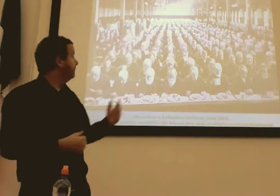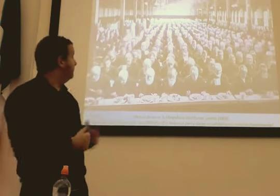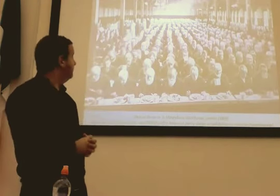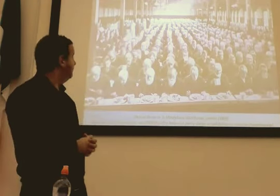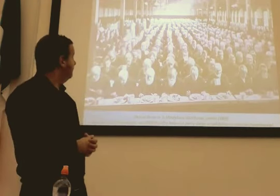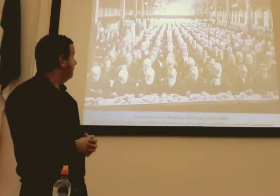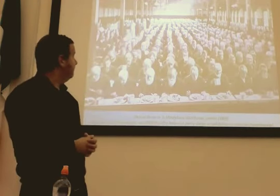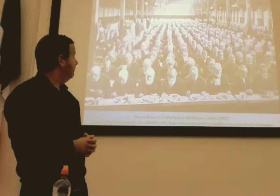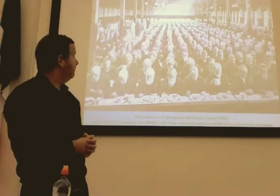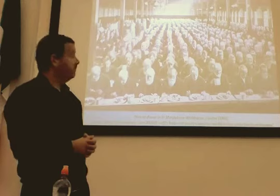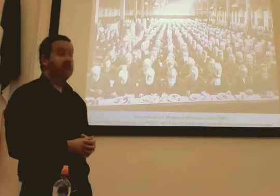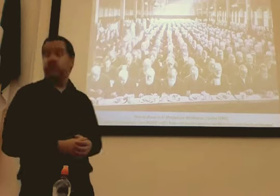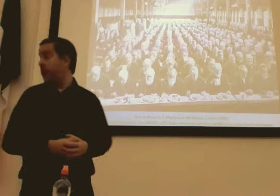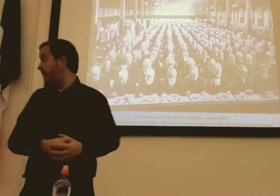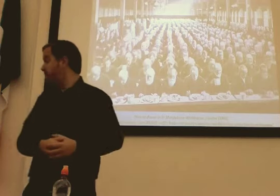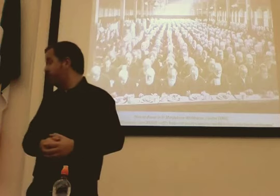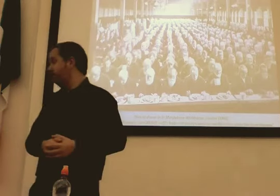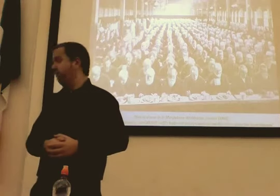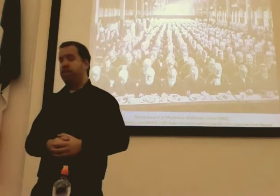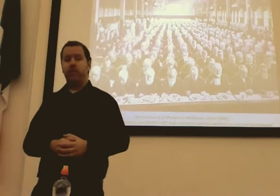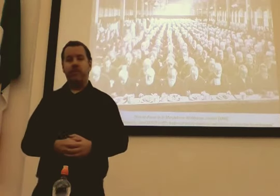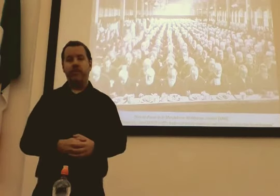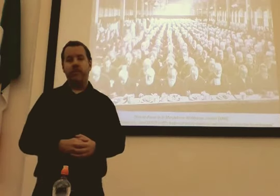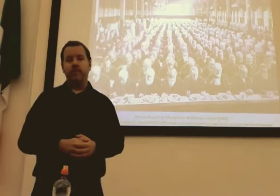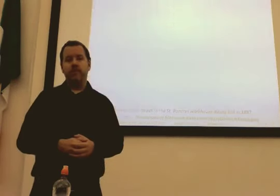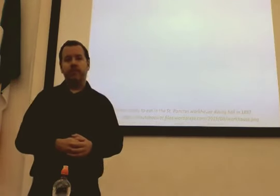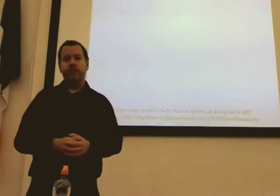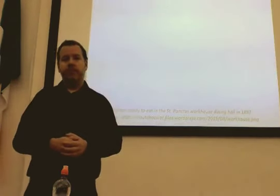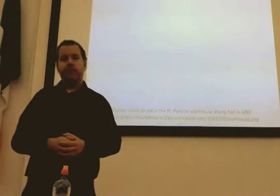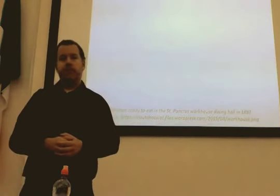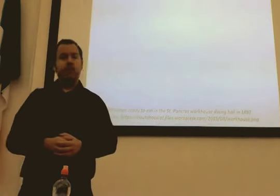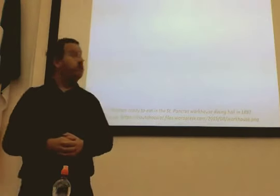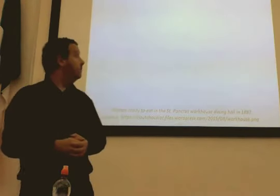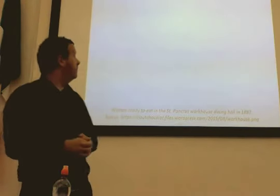they would shush you. So I don't know if that was the case in this one.